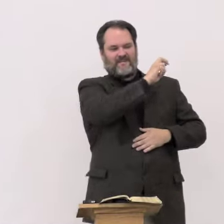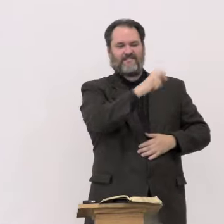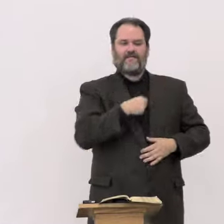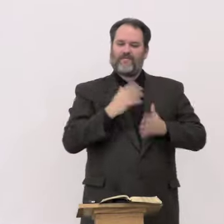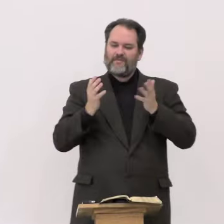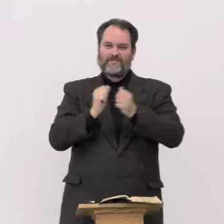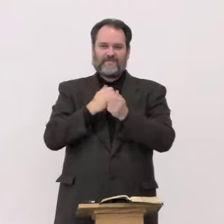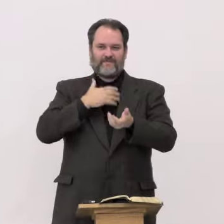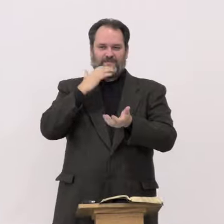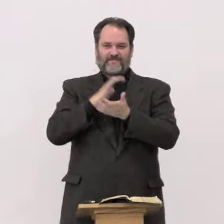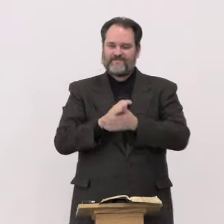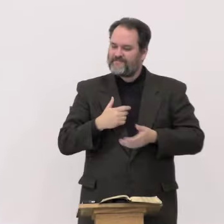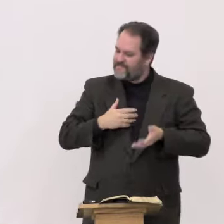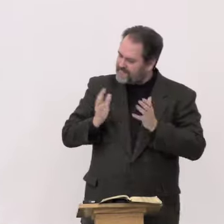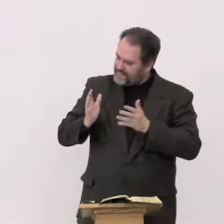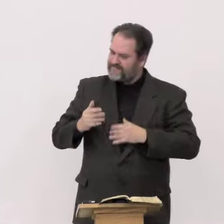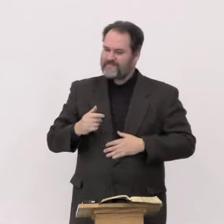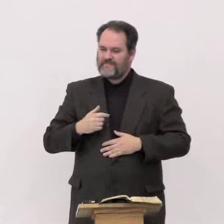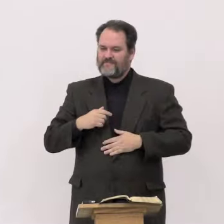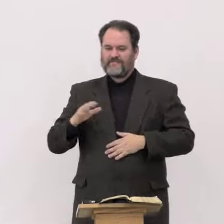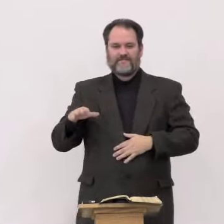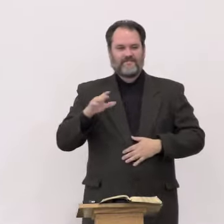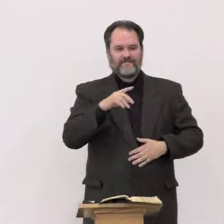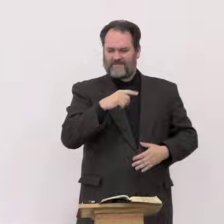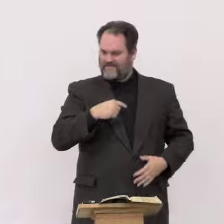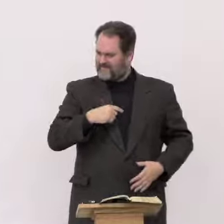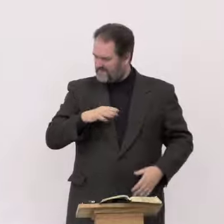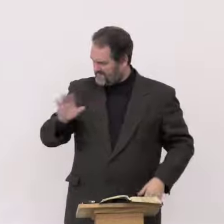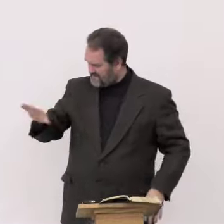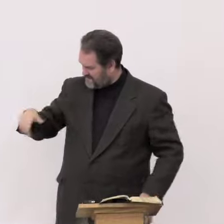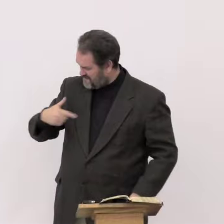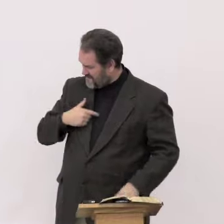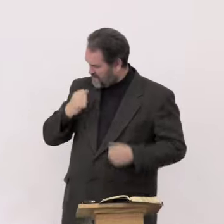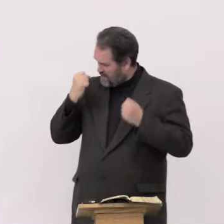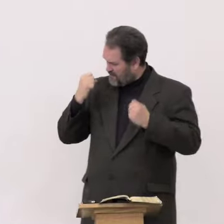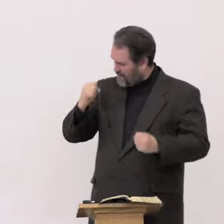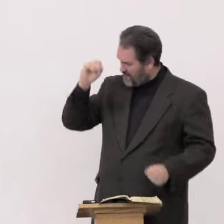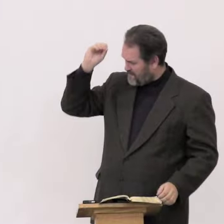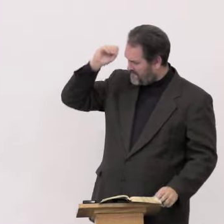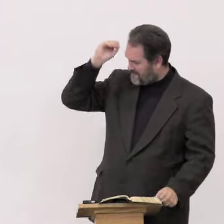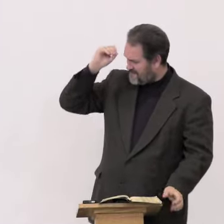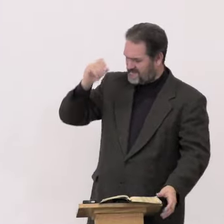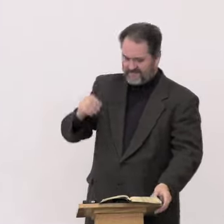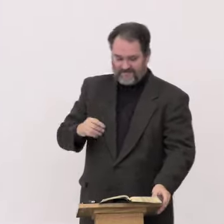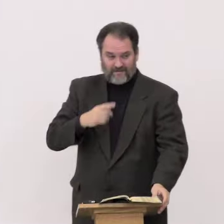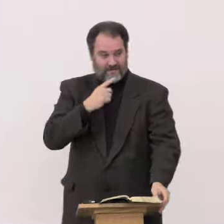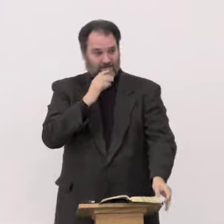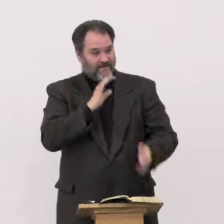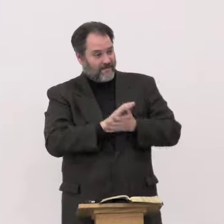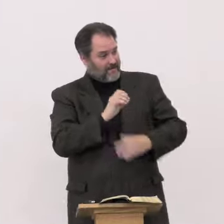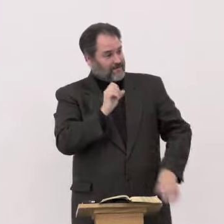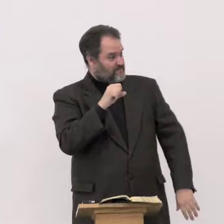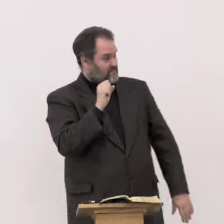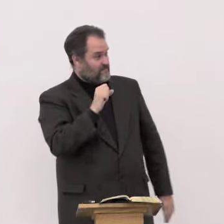with my flesh inside. I was talking to the phone. I was talking to my wife.